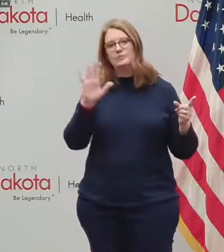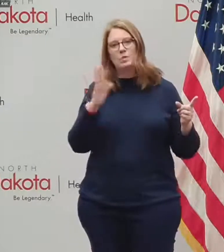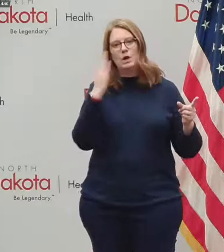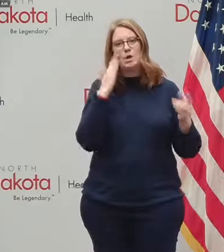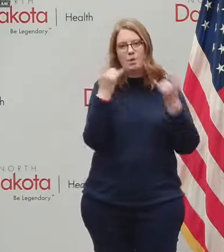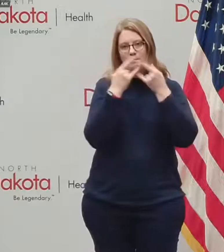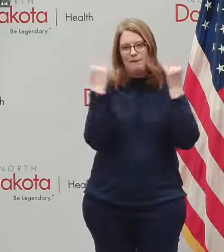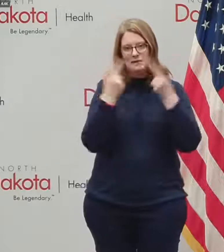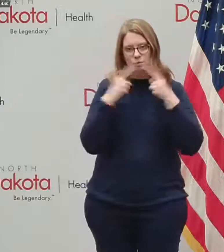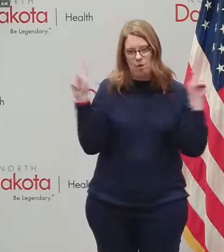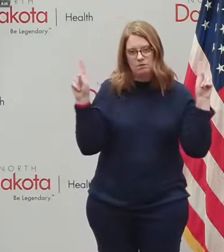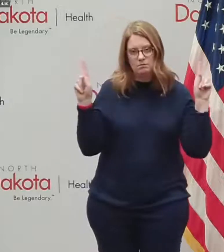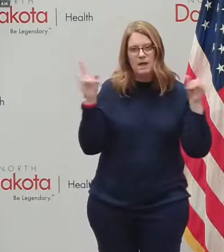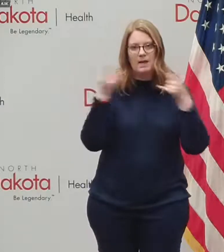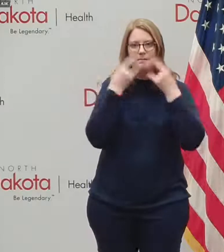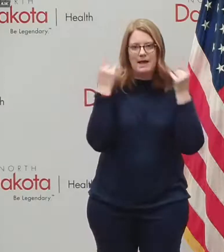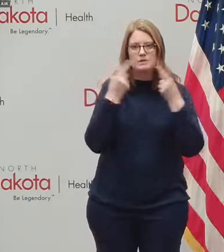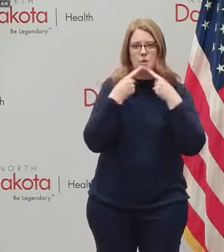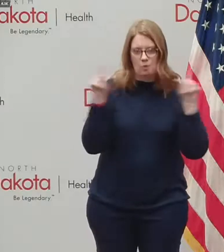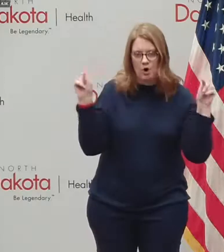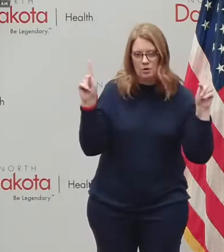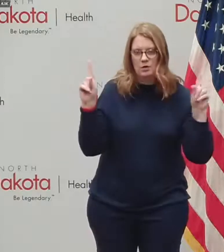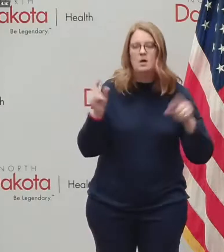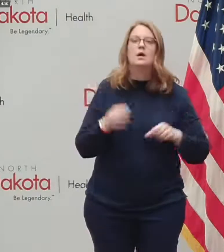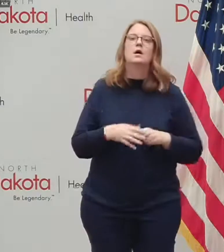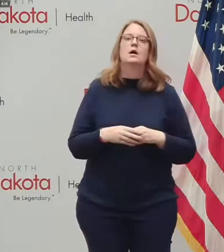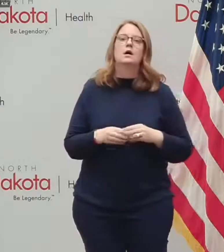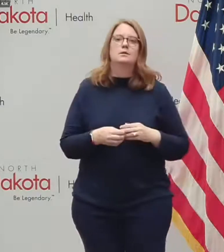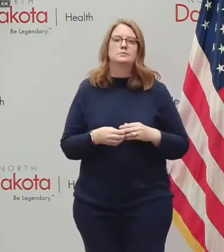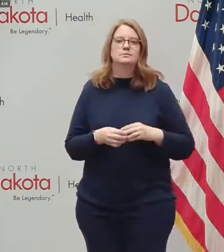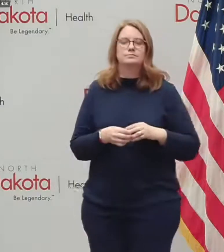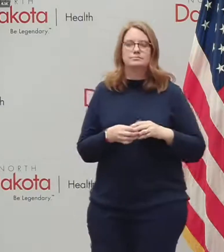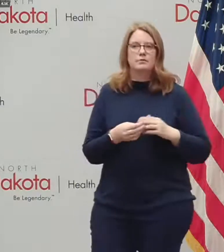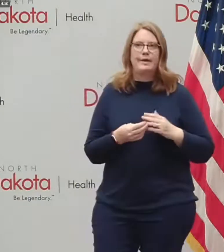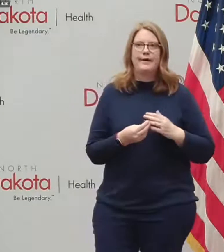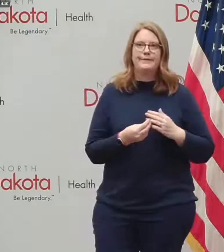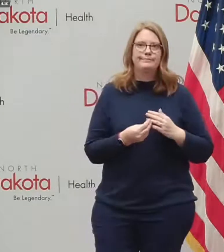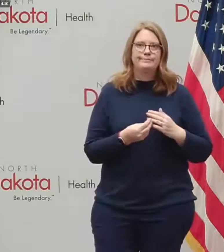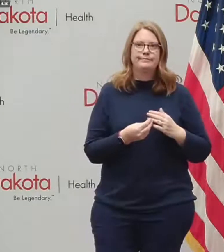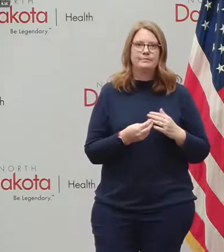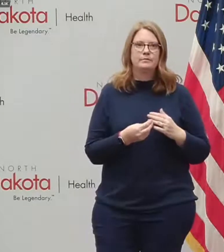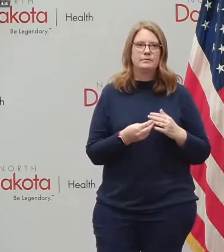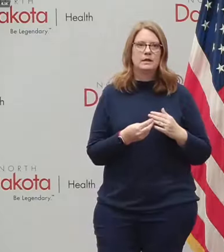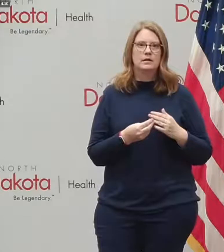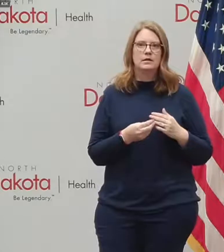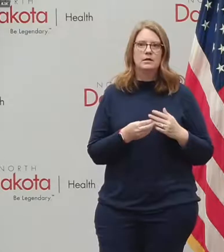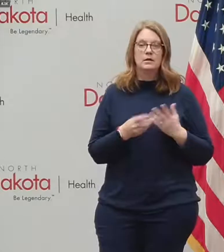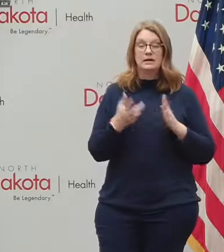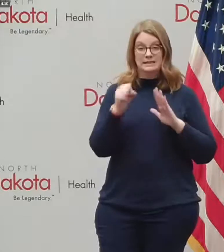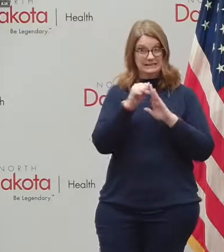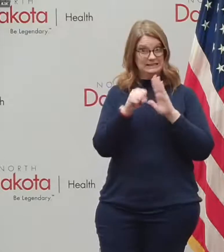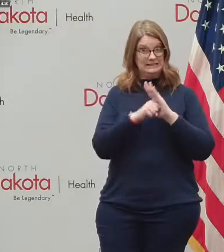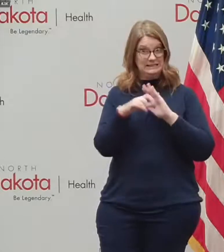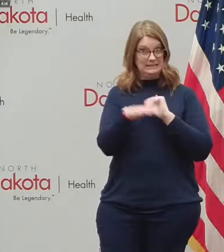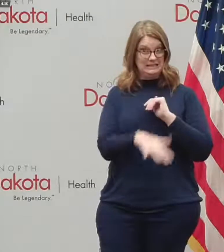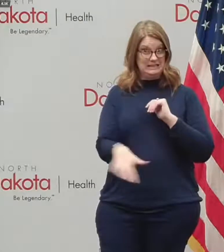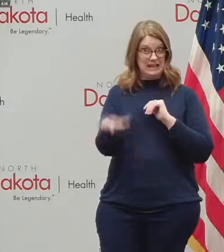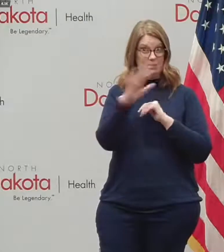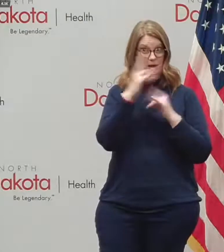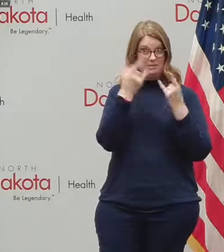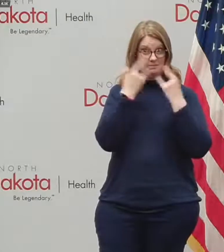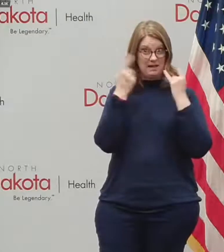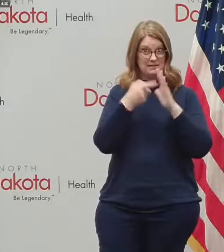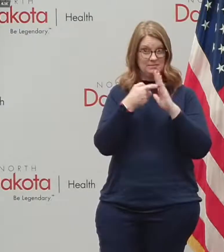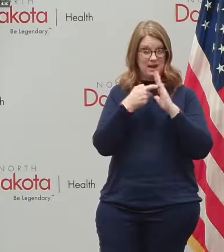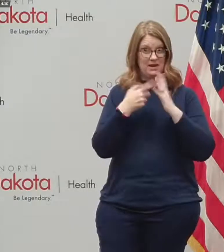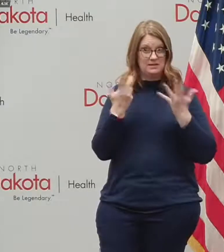slowing the spread, and I think there's certainly not conclusive data on statewide mask mandates, because in some of the states